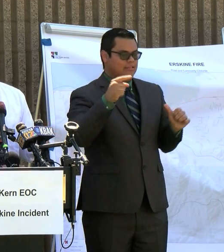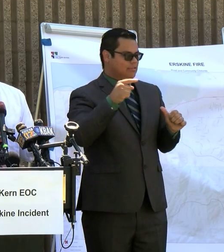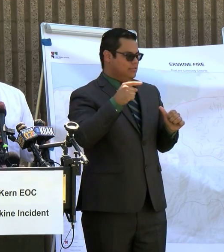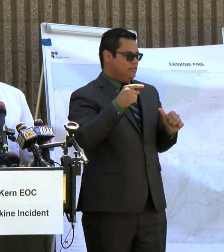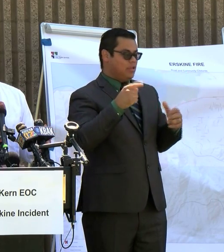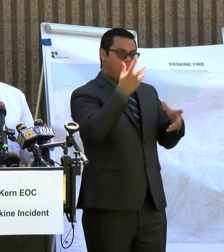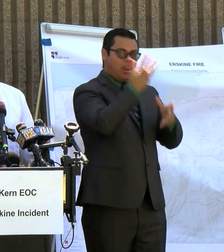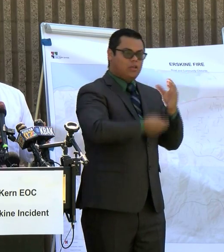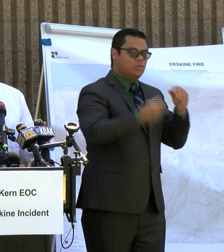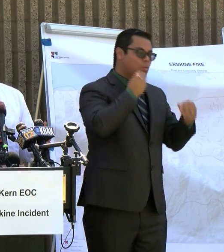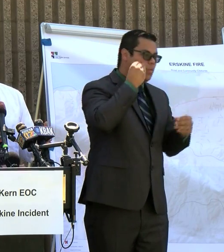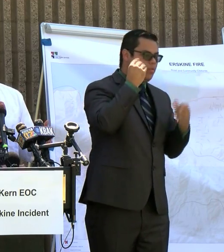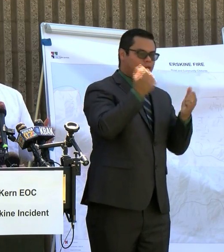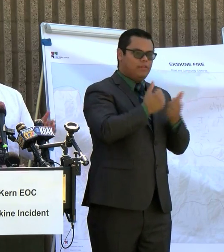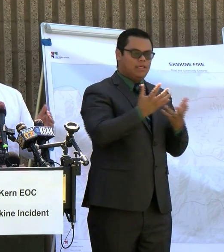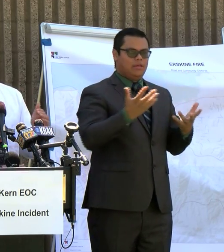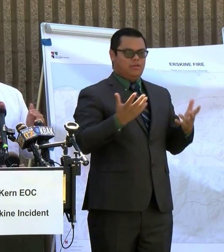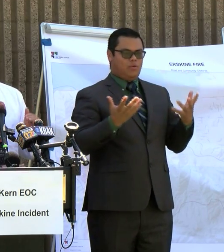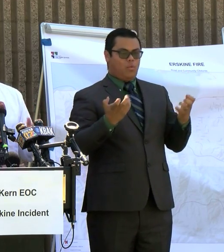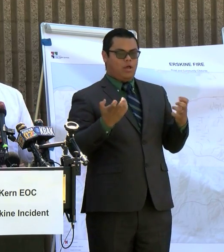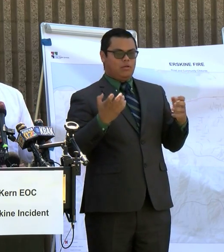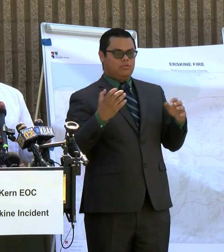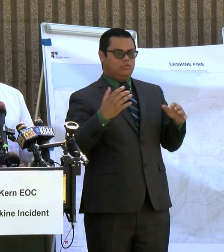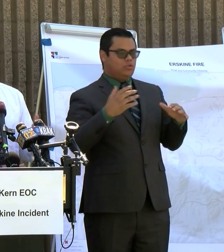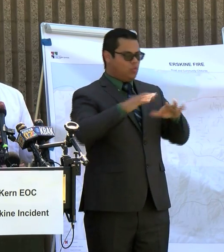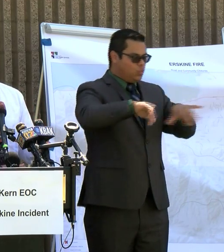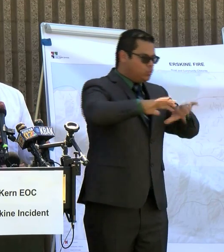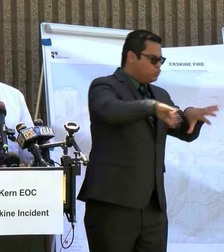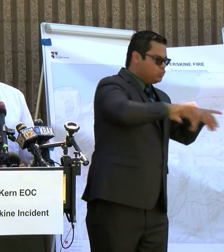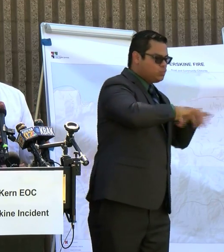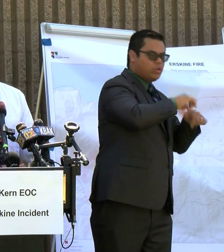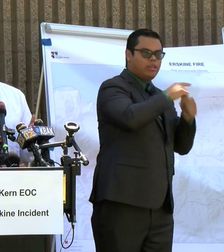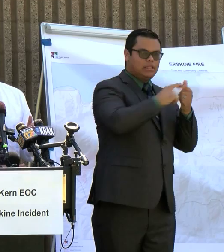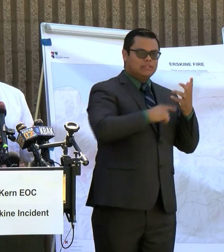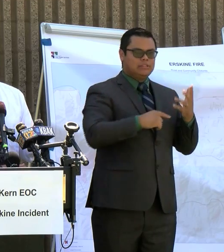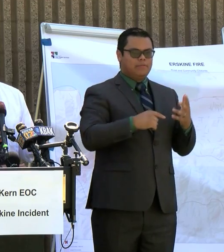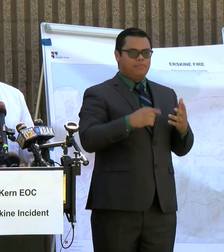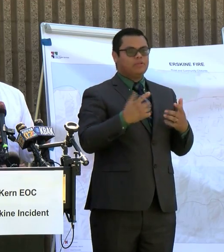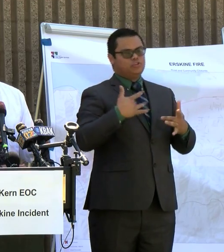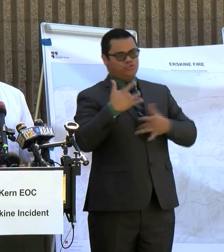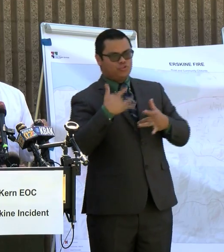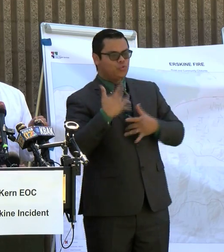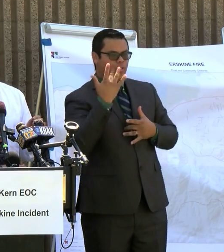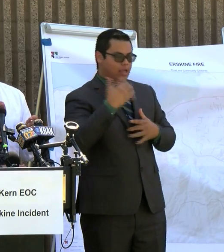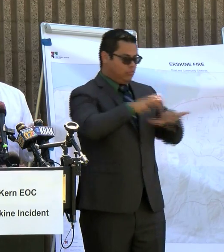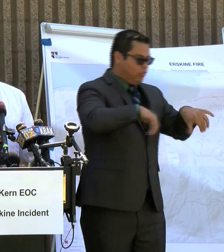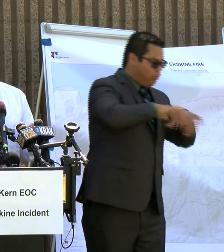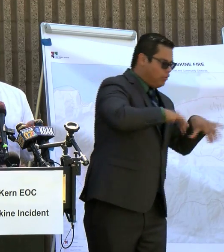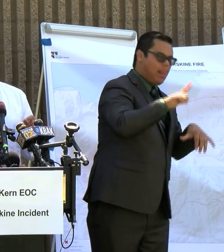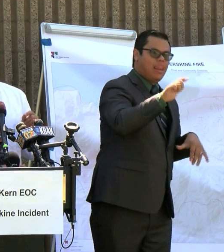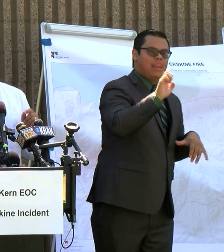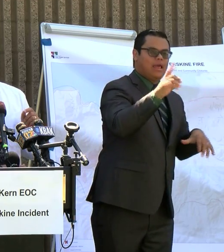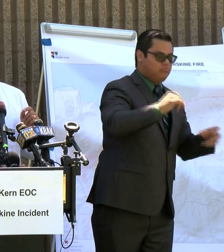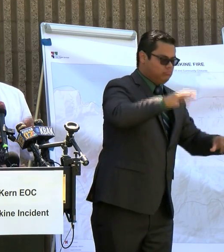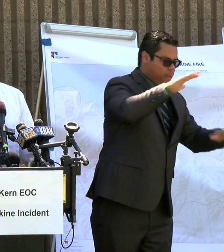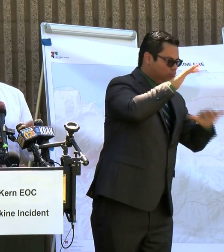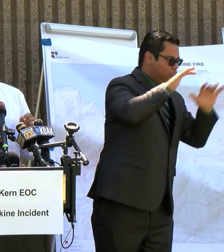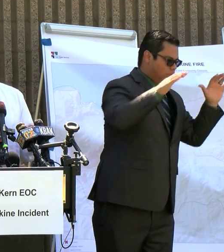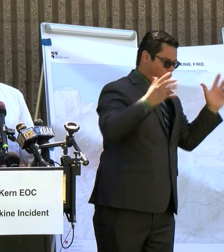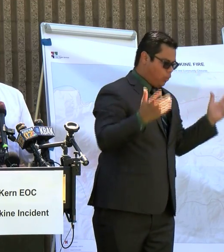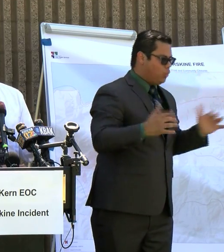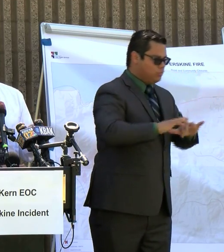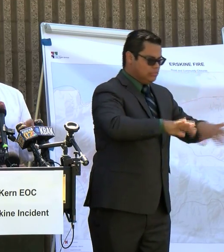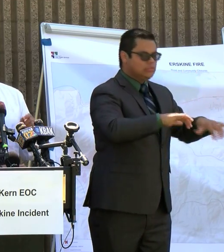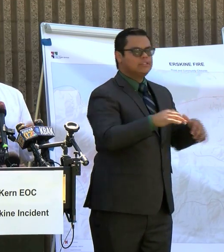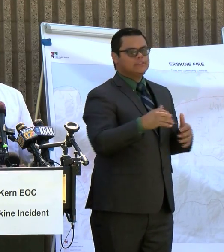loss of their home and they want to sift through the ash, we have some concerns. So our intent is to go into